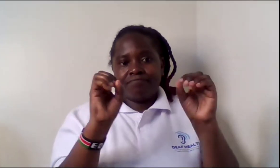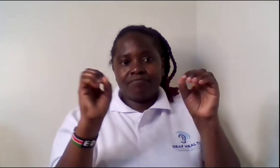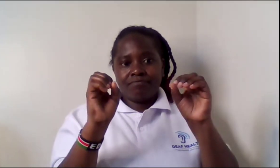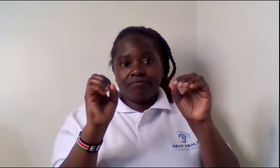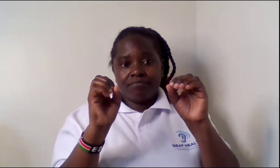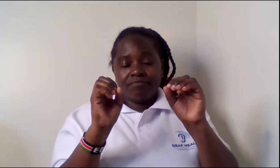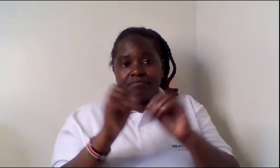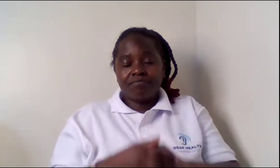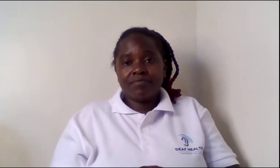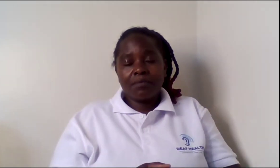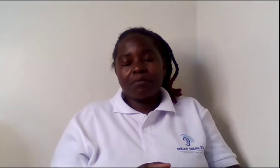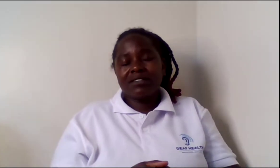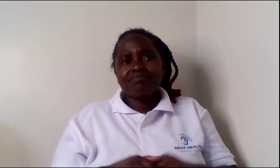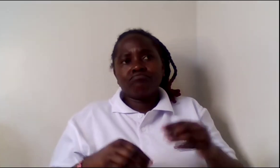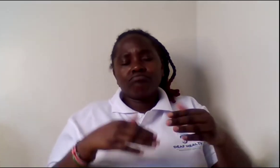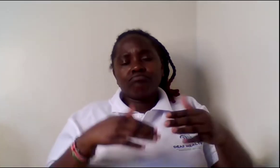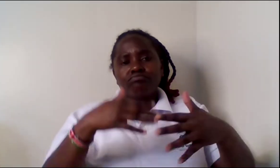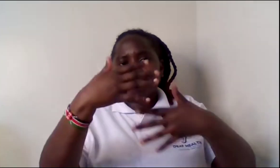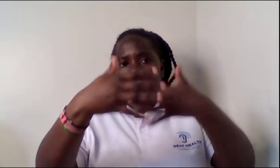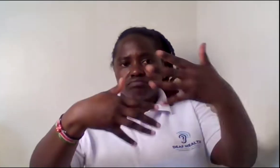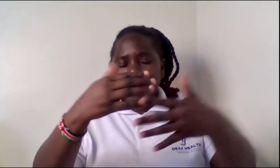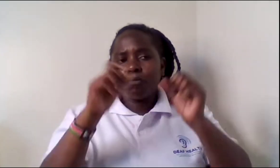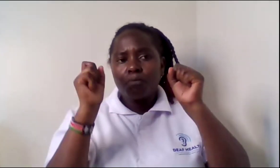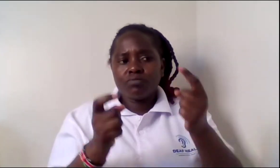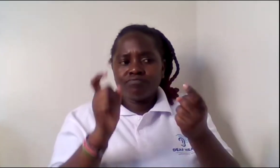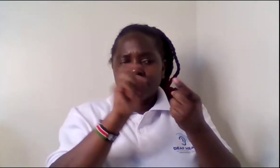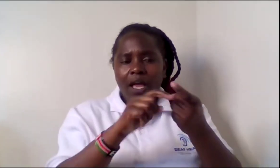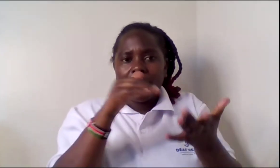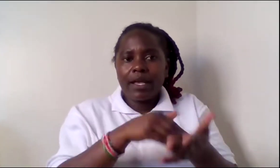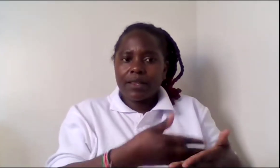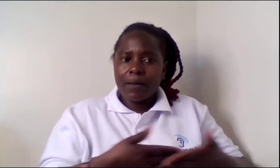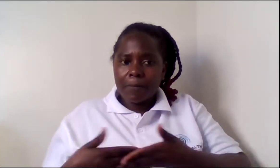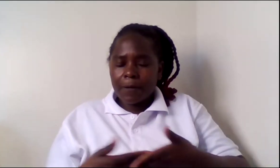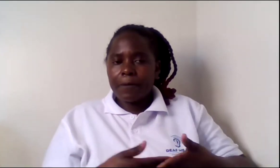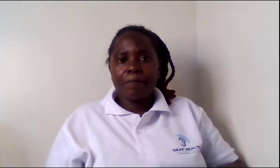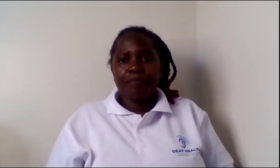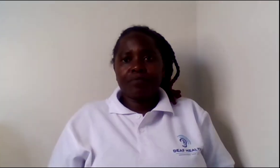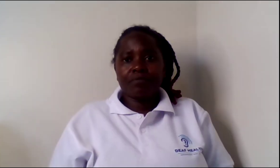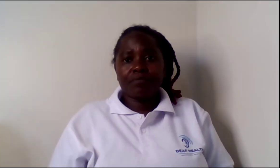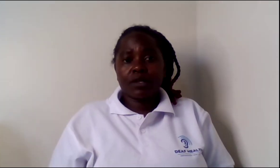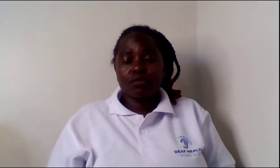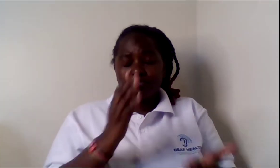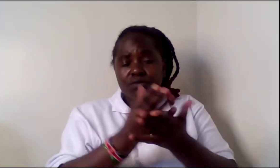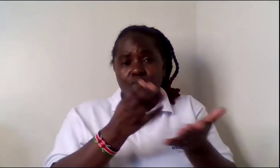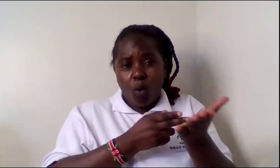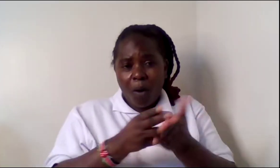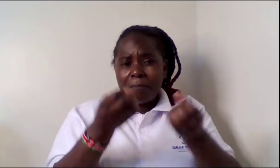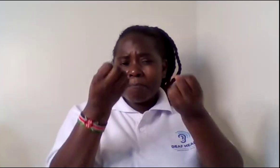of time, we retest the baby. And if I can be honest, majority of babies who are born to mothers who